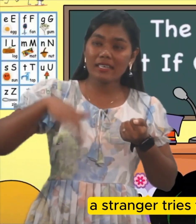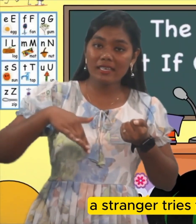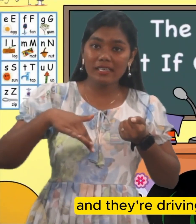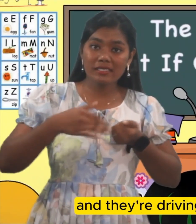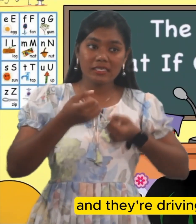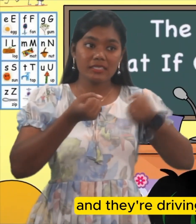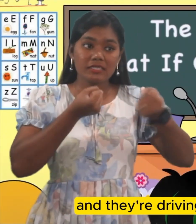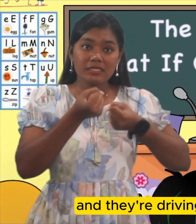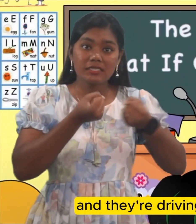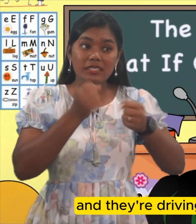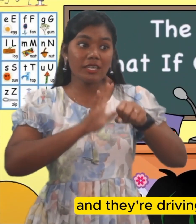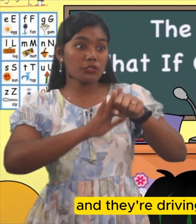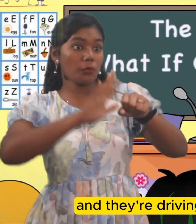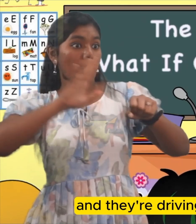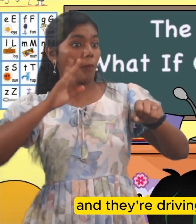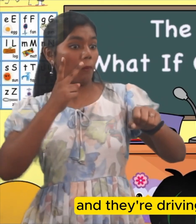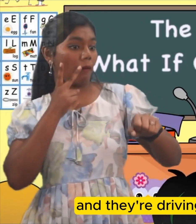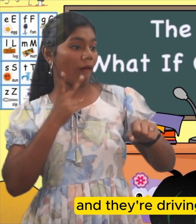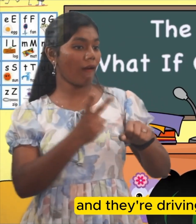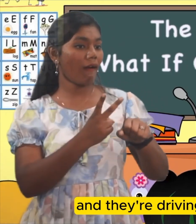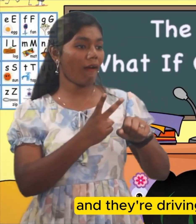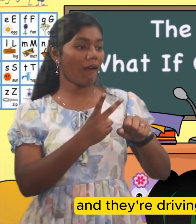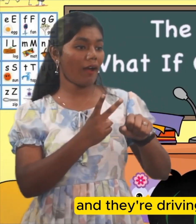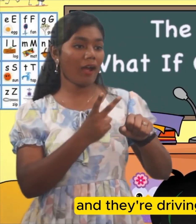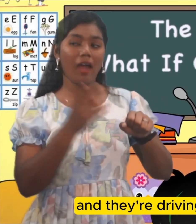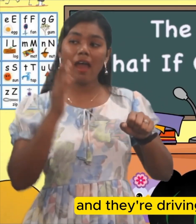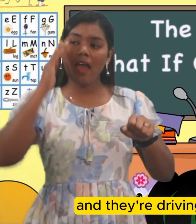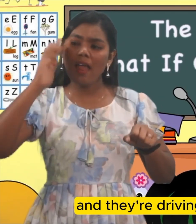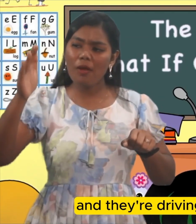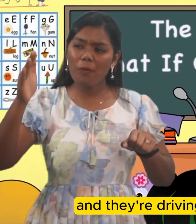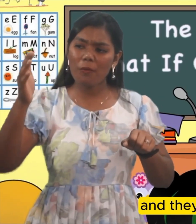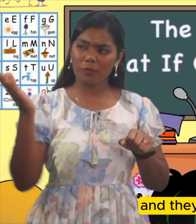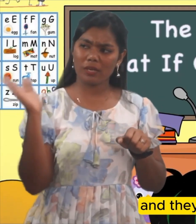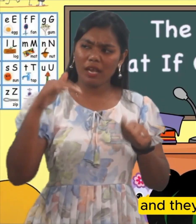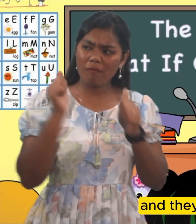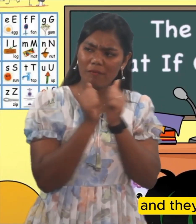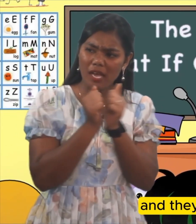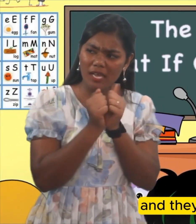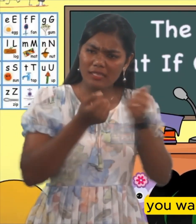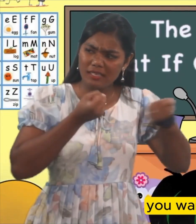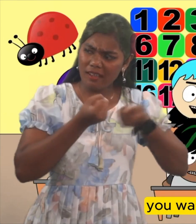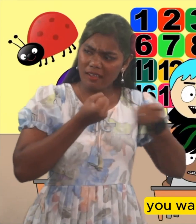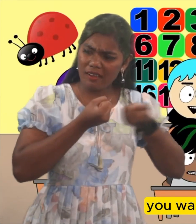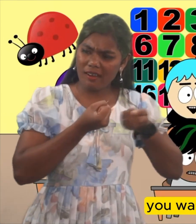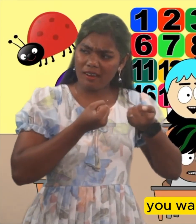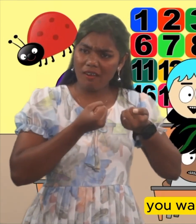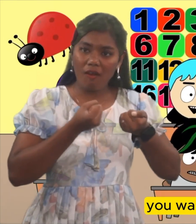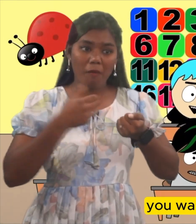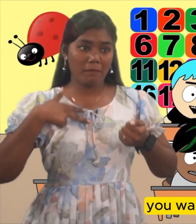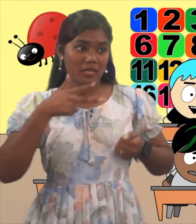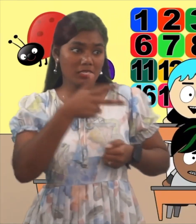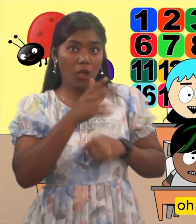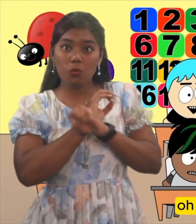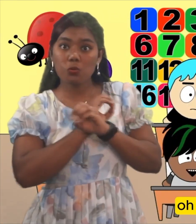and they're driving in the shiny new car and they say hello you want a ride?